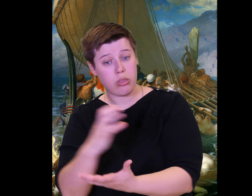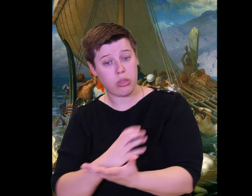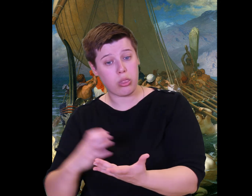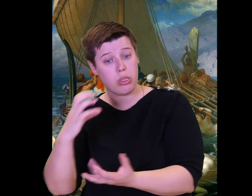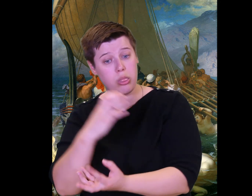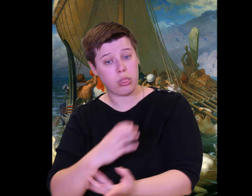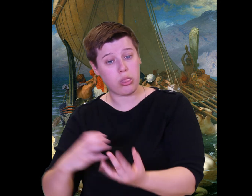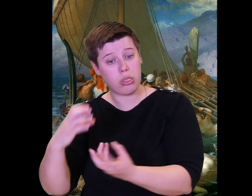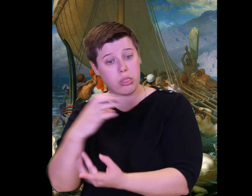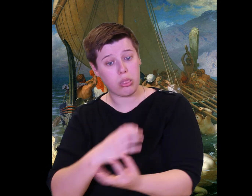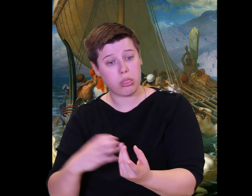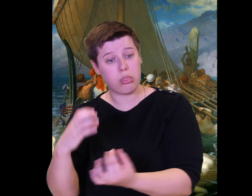death.